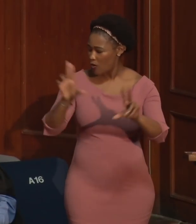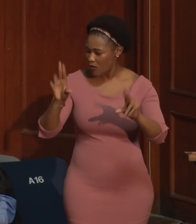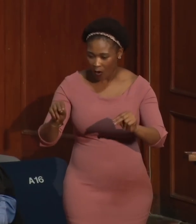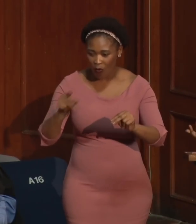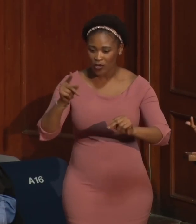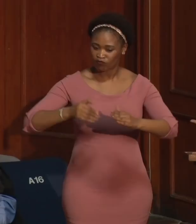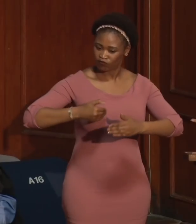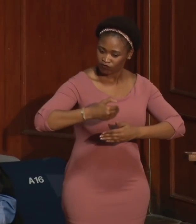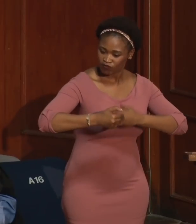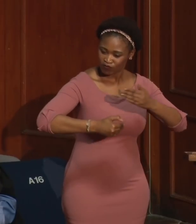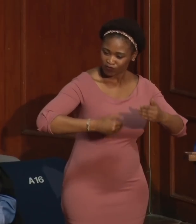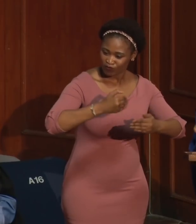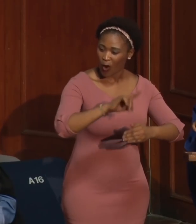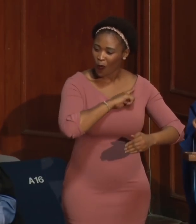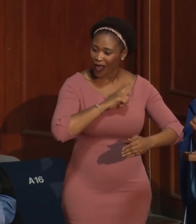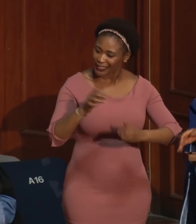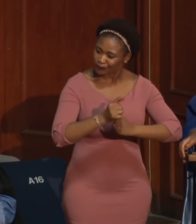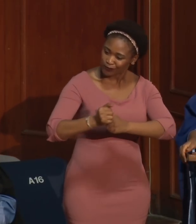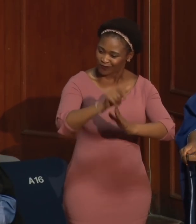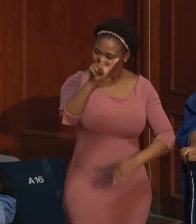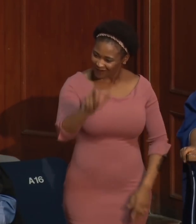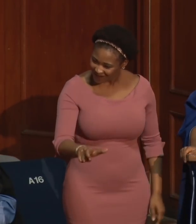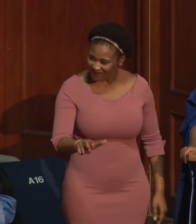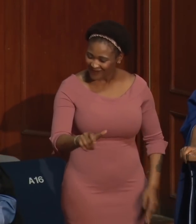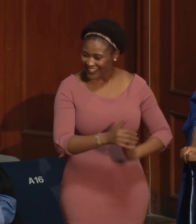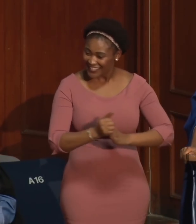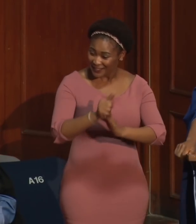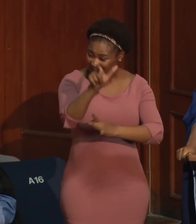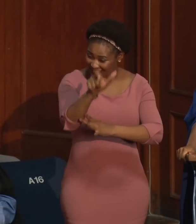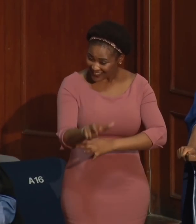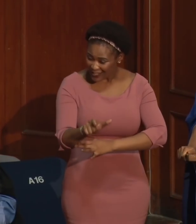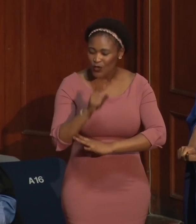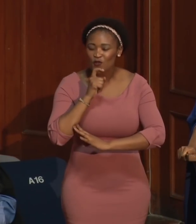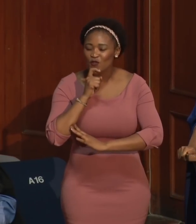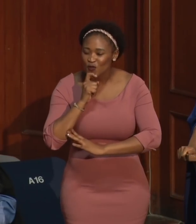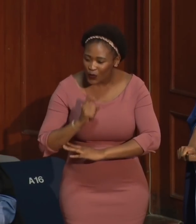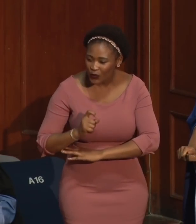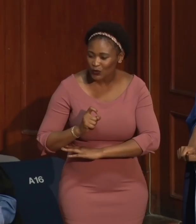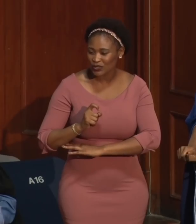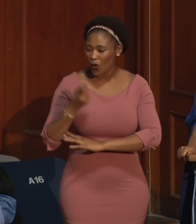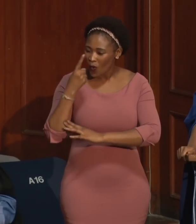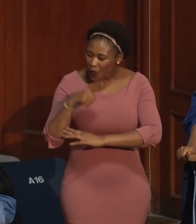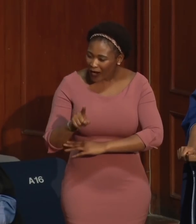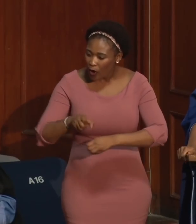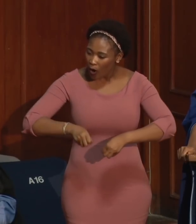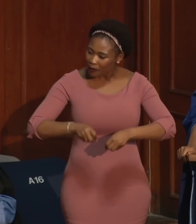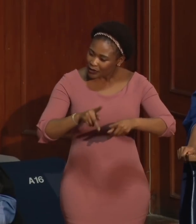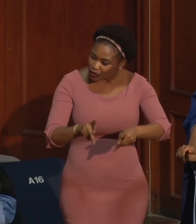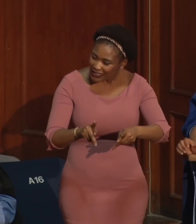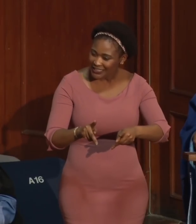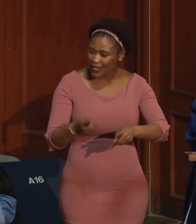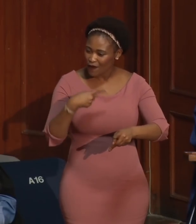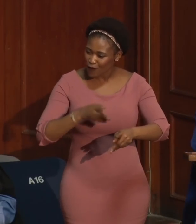on because he's a trailblazer. Trailblazers use their ticket for admission to